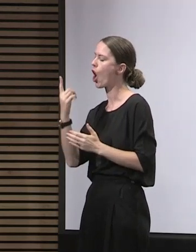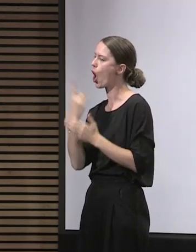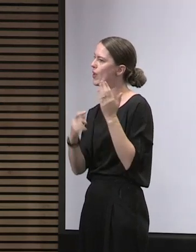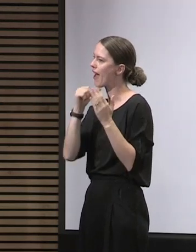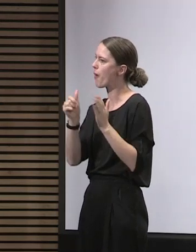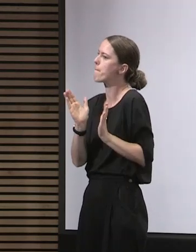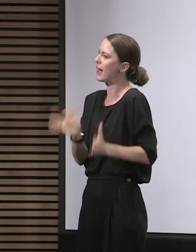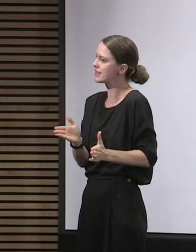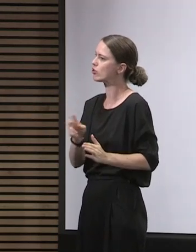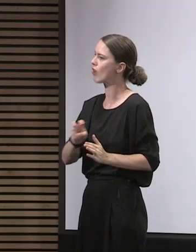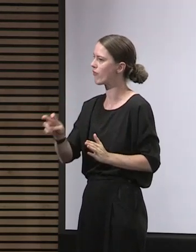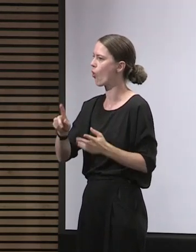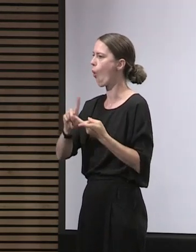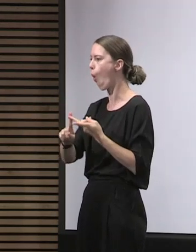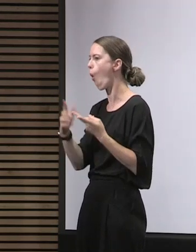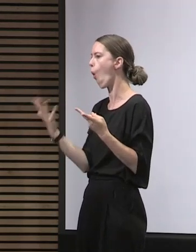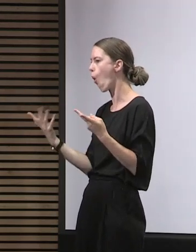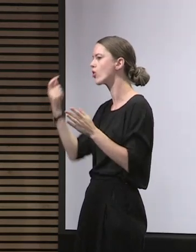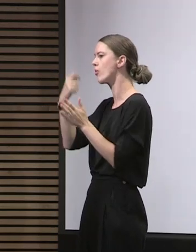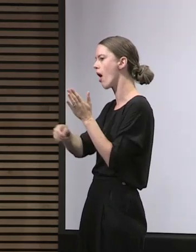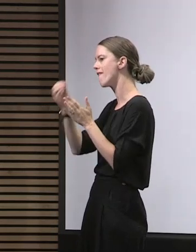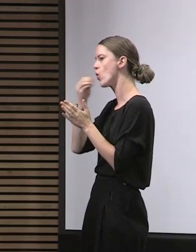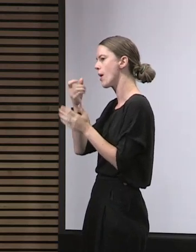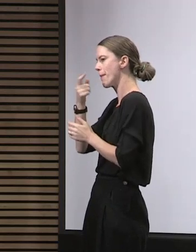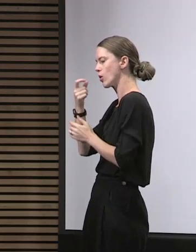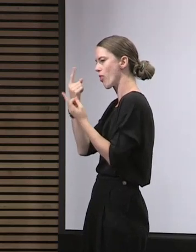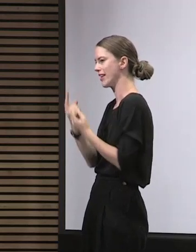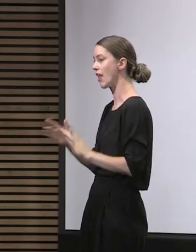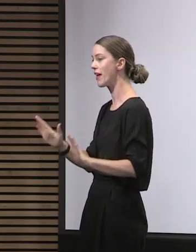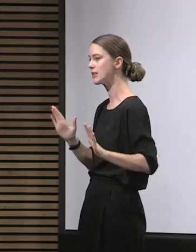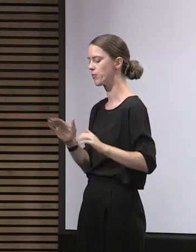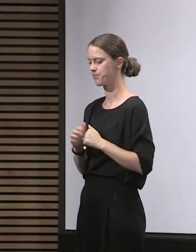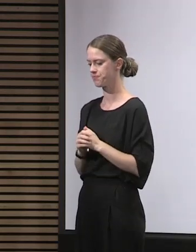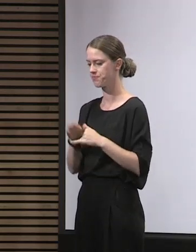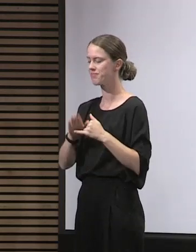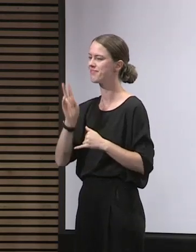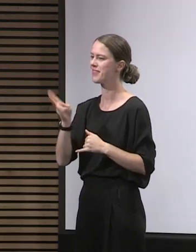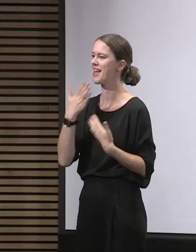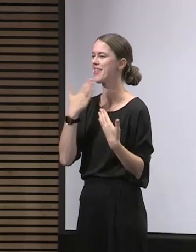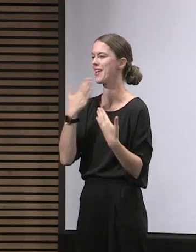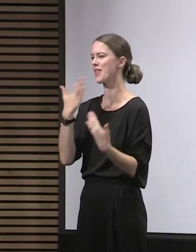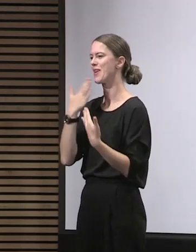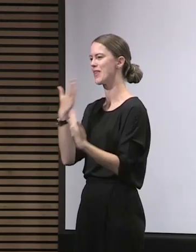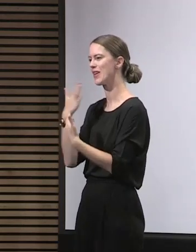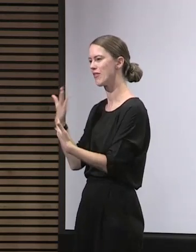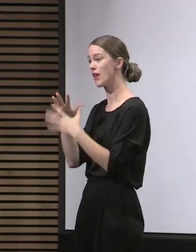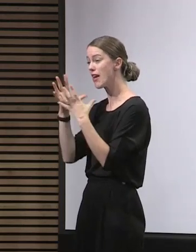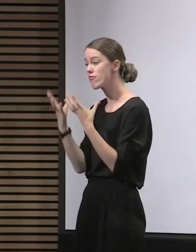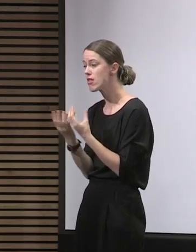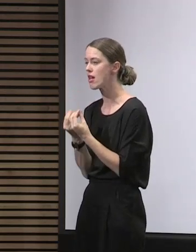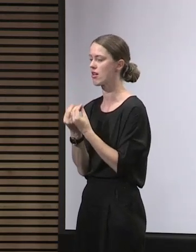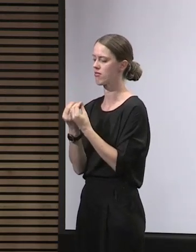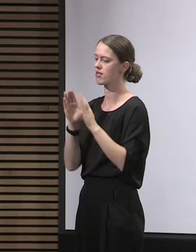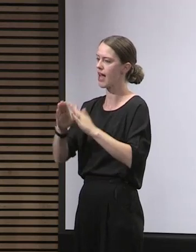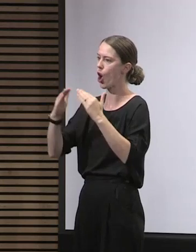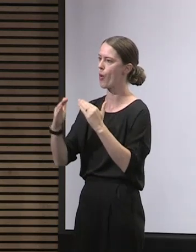essential travel and for people to buy food or medical supplies. So finally, I'd just like to say again, thank you to everyone for everything you're doing